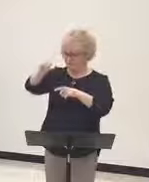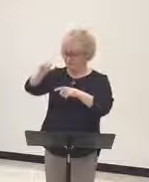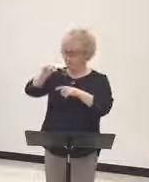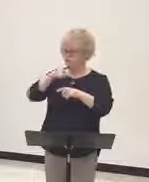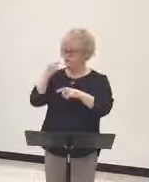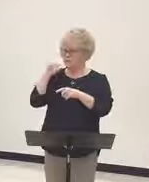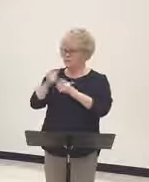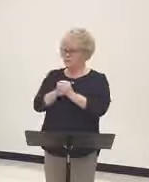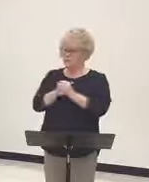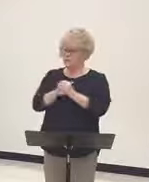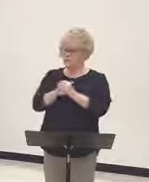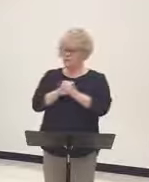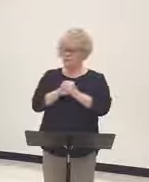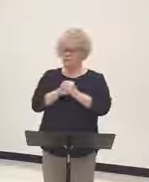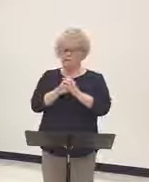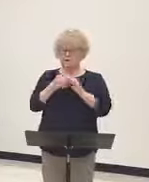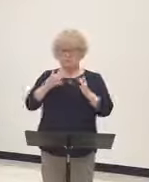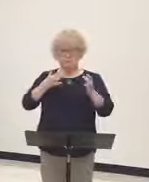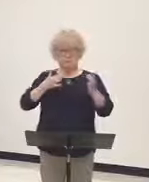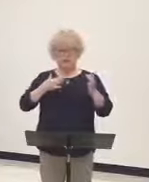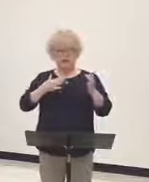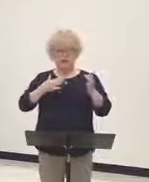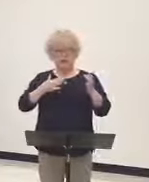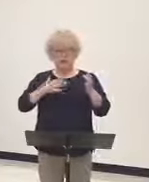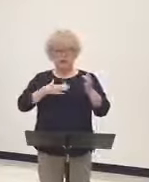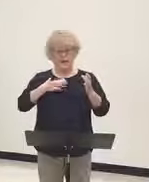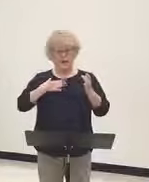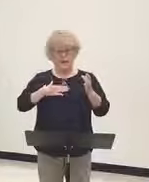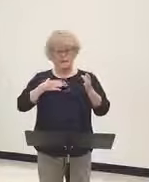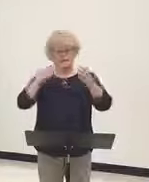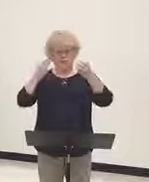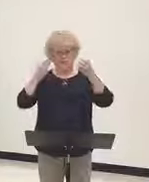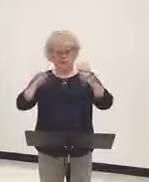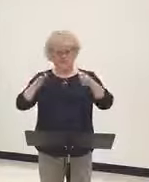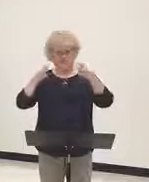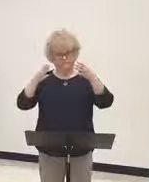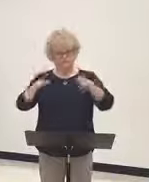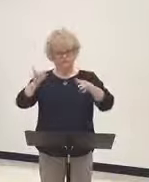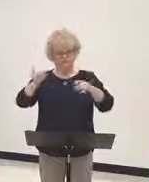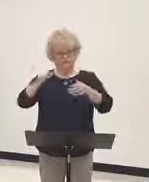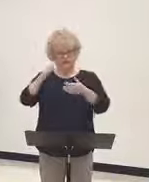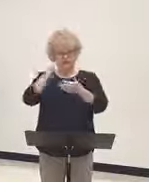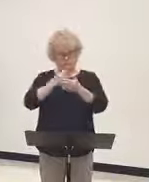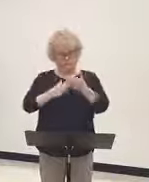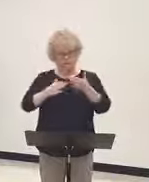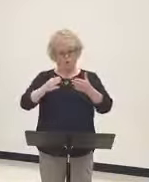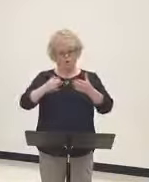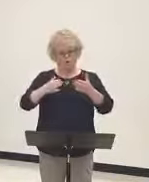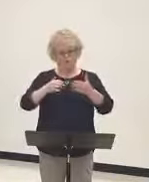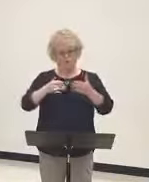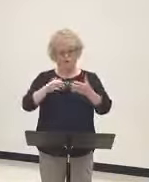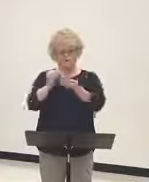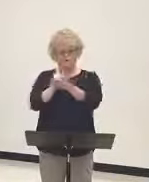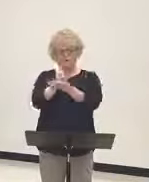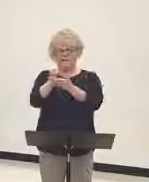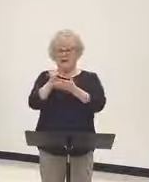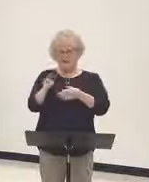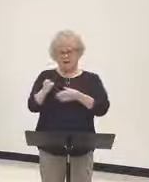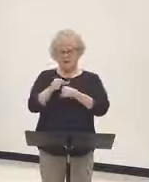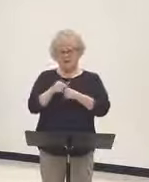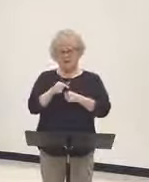that I was not unhappy about completing that part of my seminary